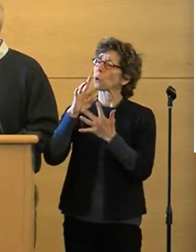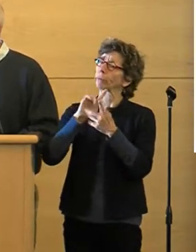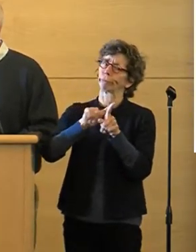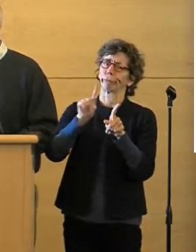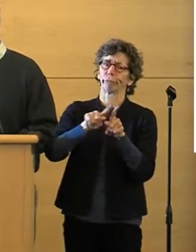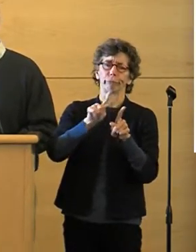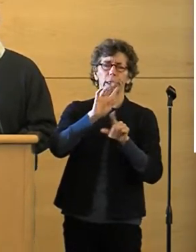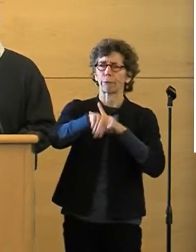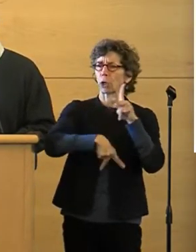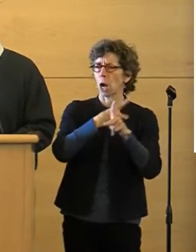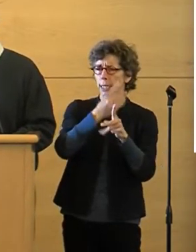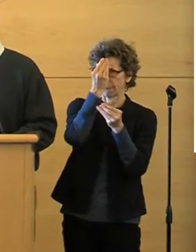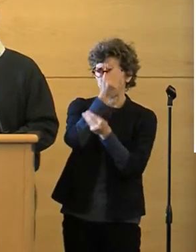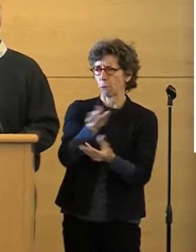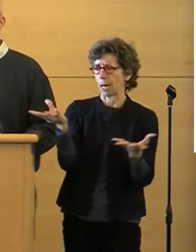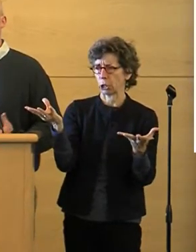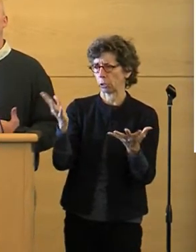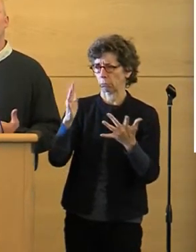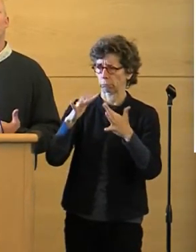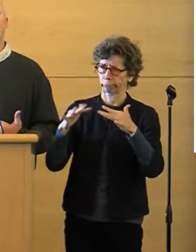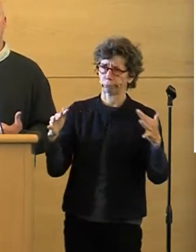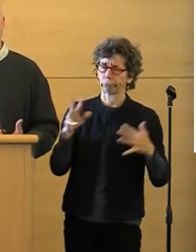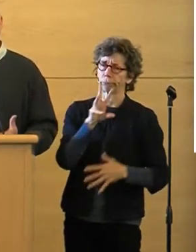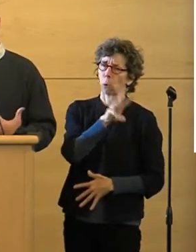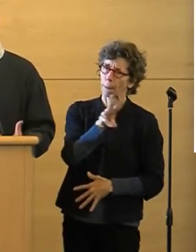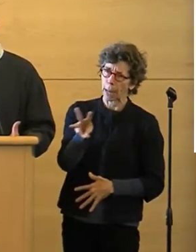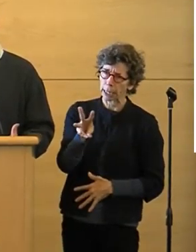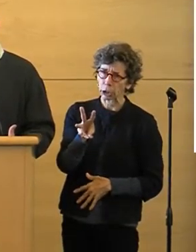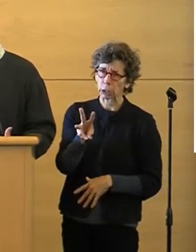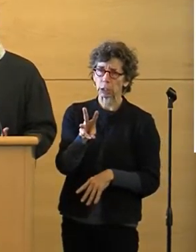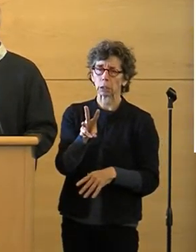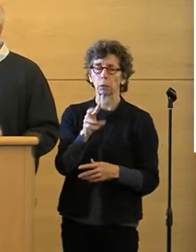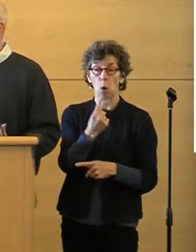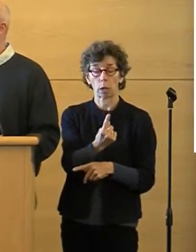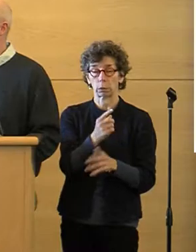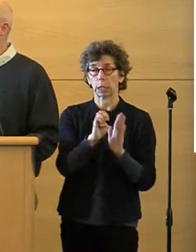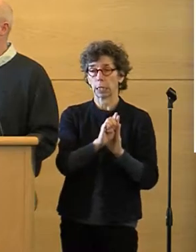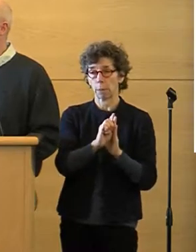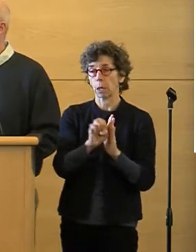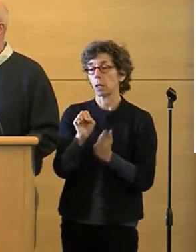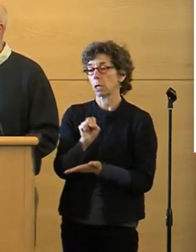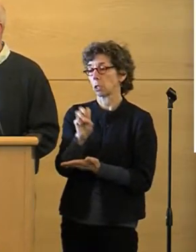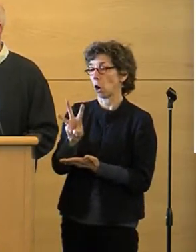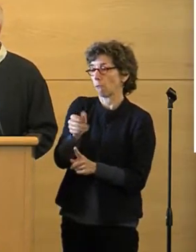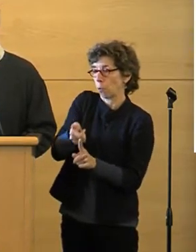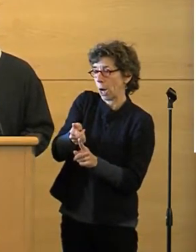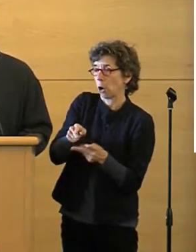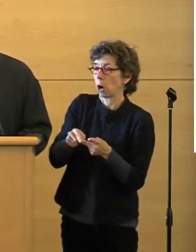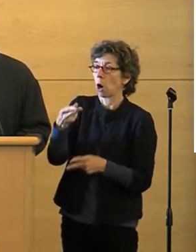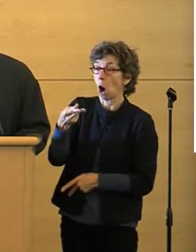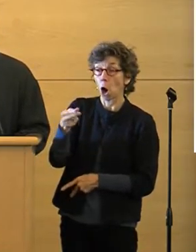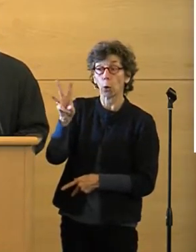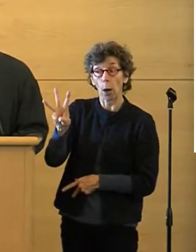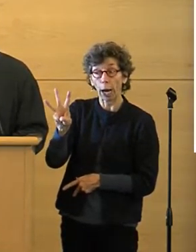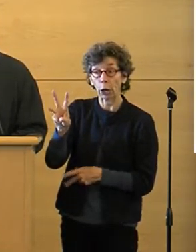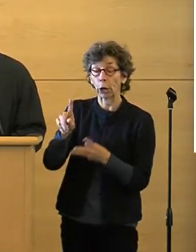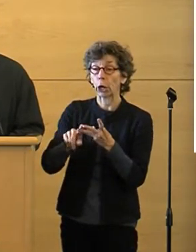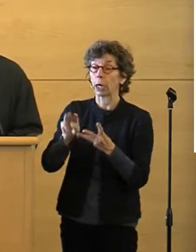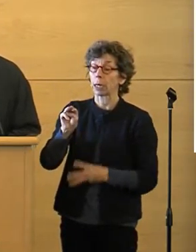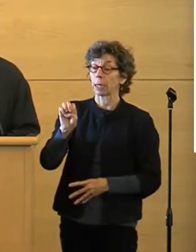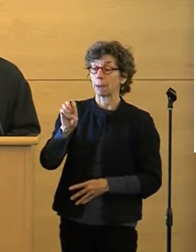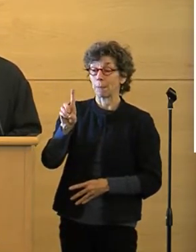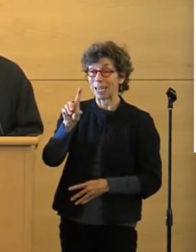written by the Access Board, a federal agency, and they were published in 2000. And they cover a broad